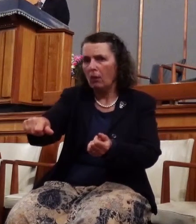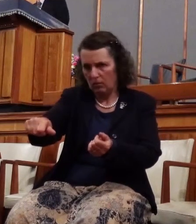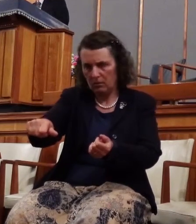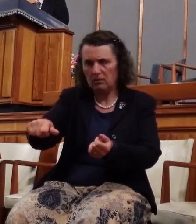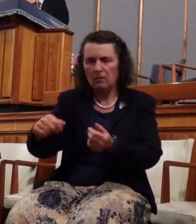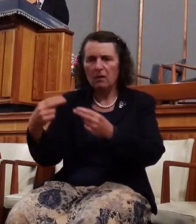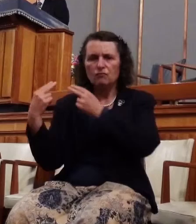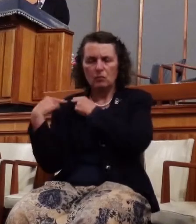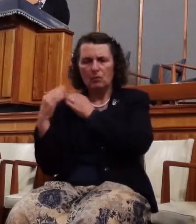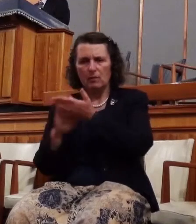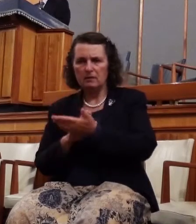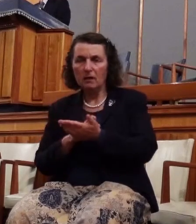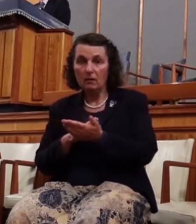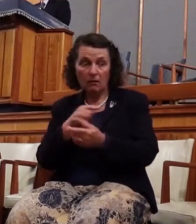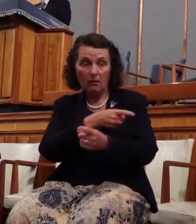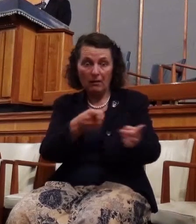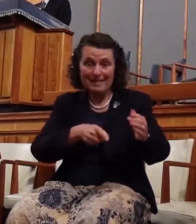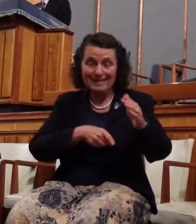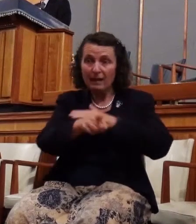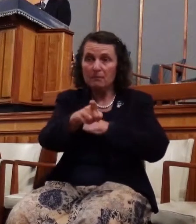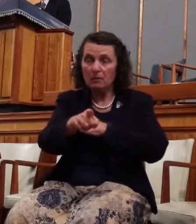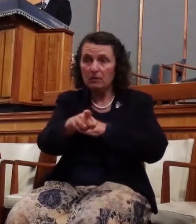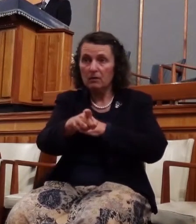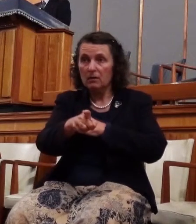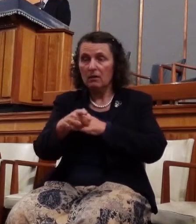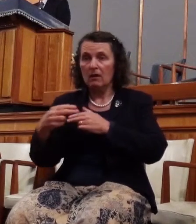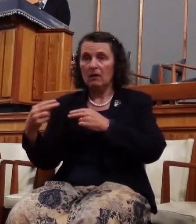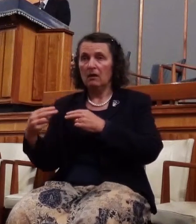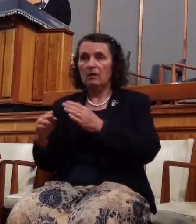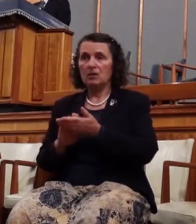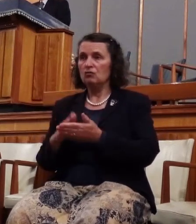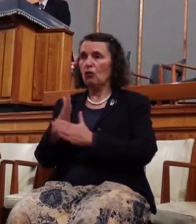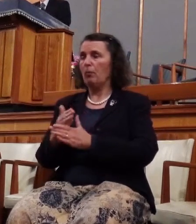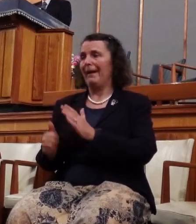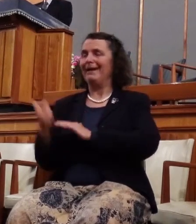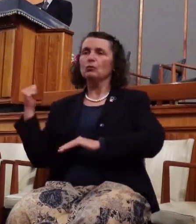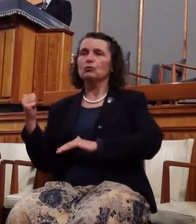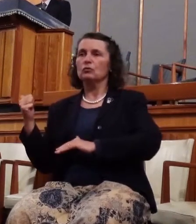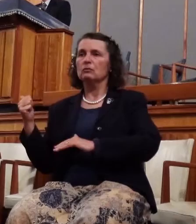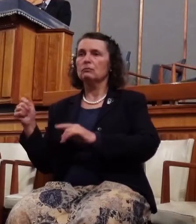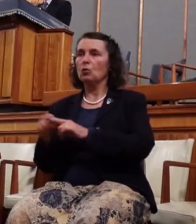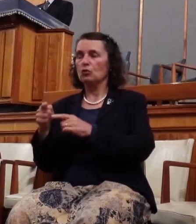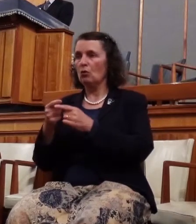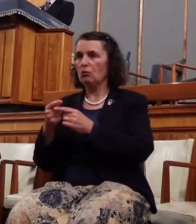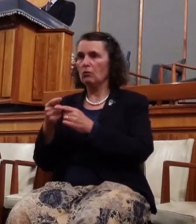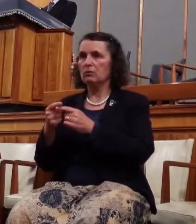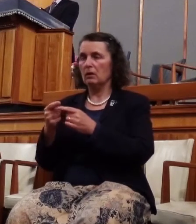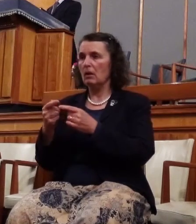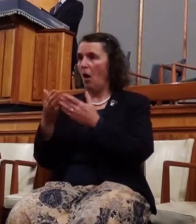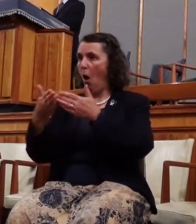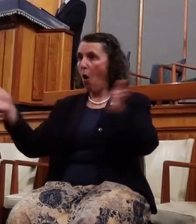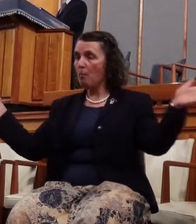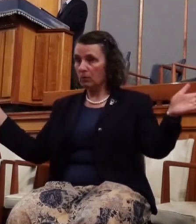be discharged and piped at the post on the next day publicly. That would happen to